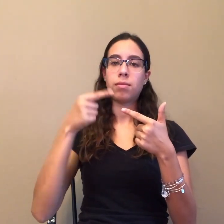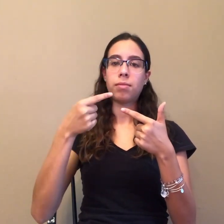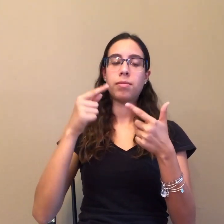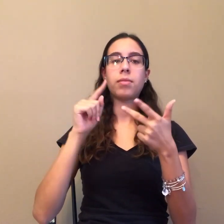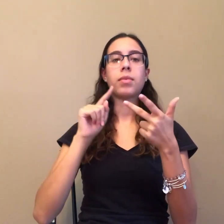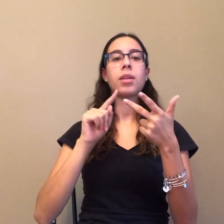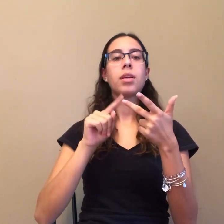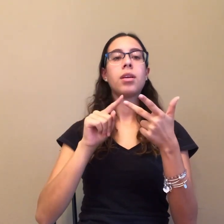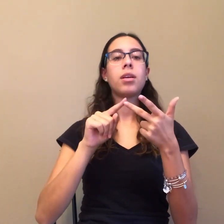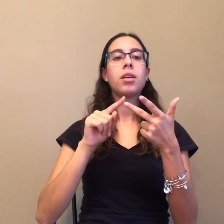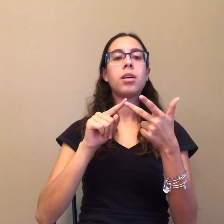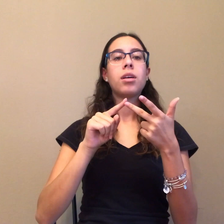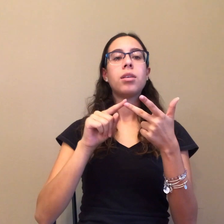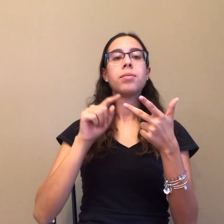www.listens-up.org. The third,